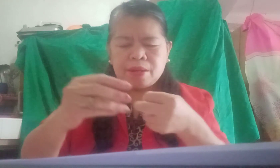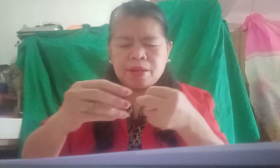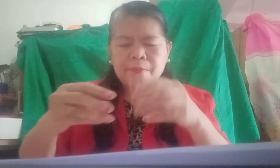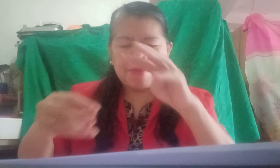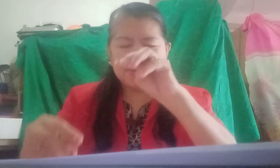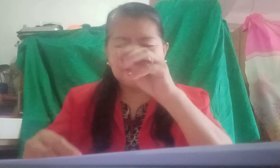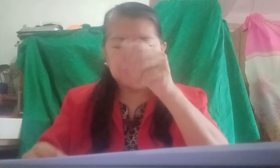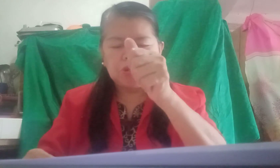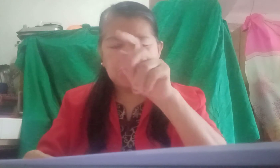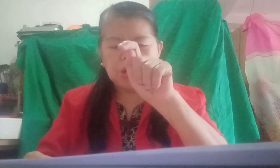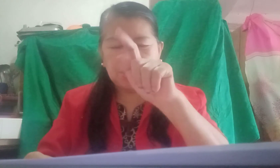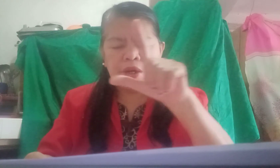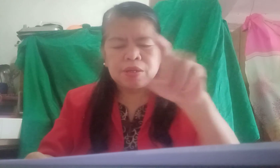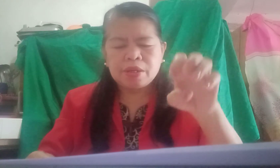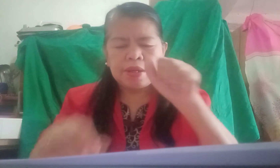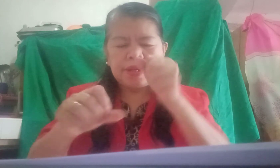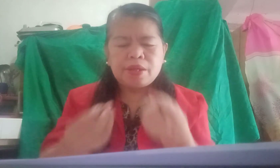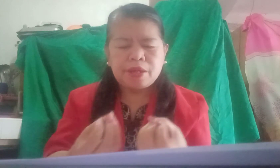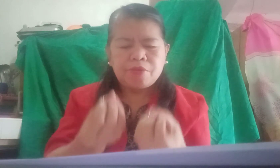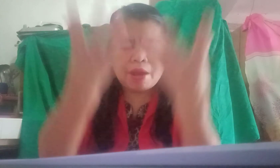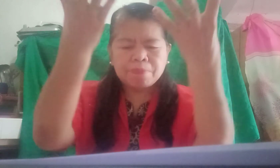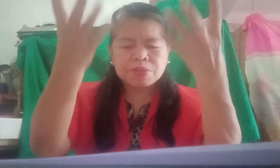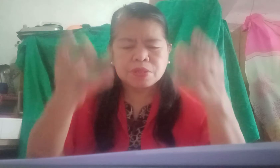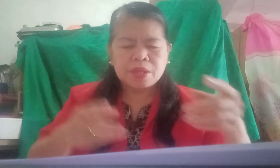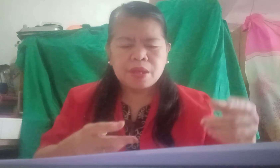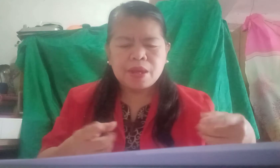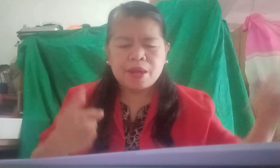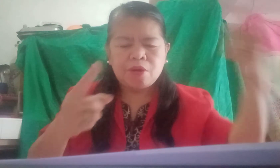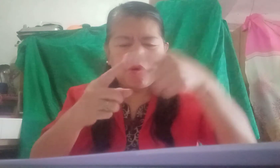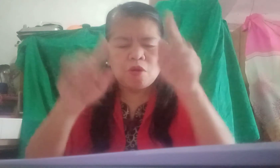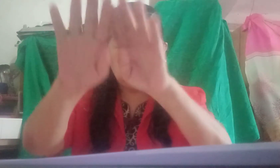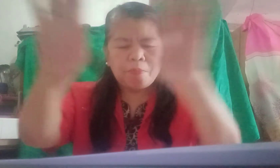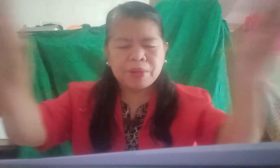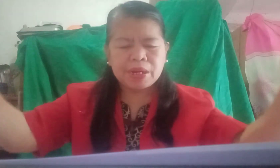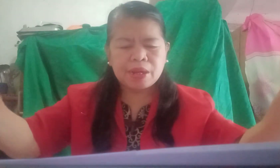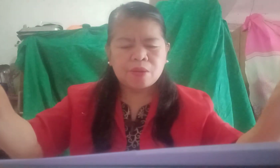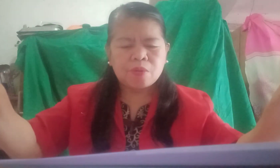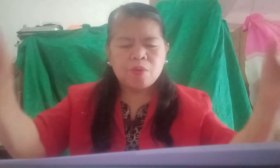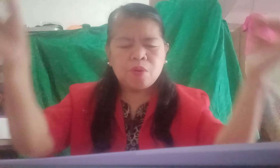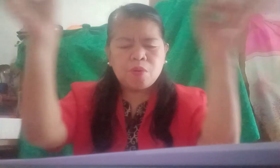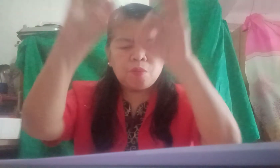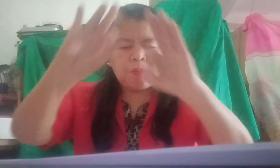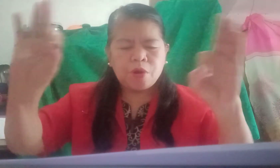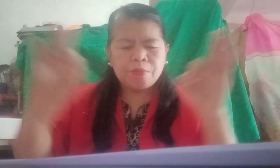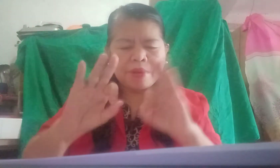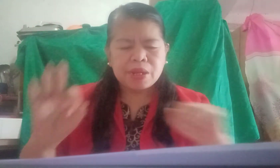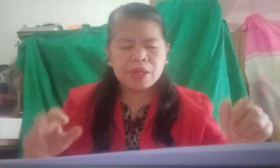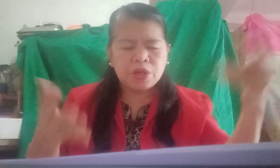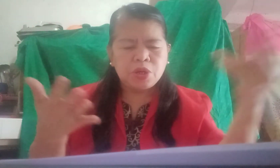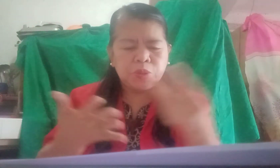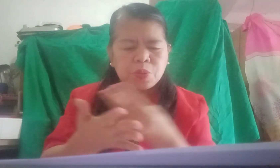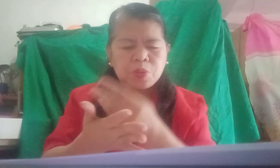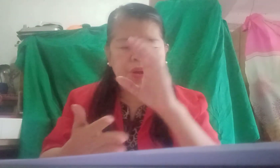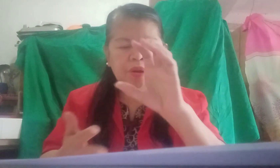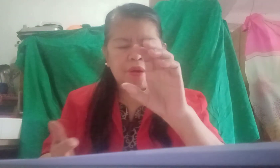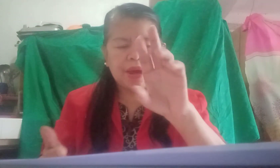The mantle erupts along opening, forming new